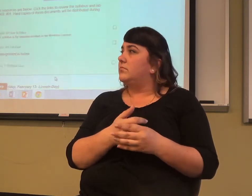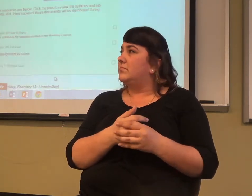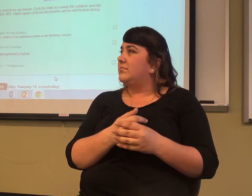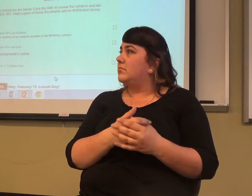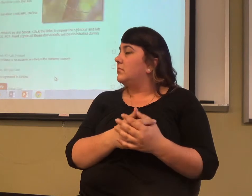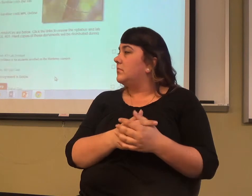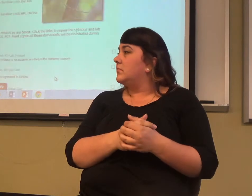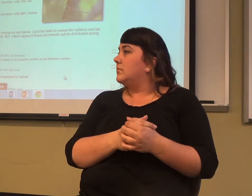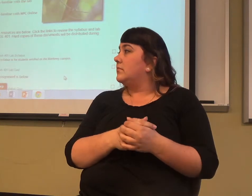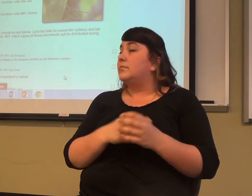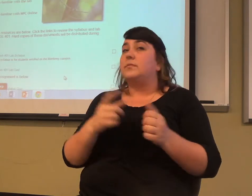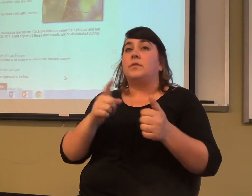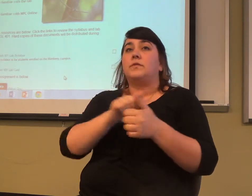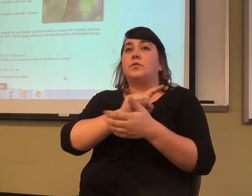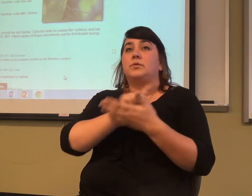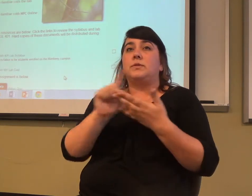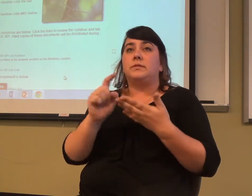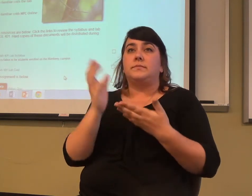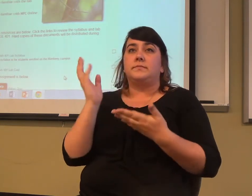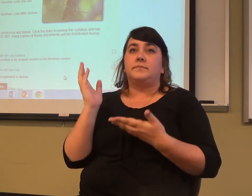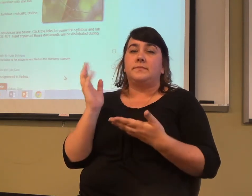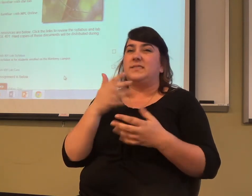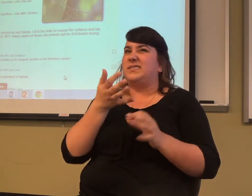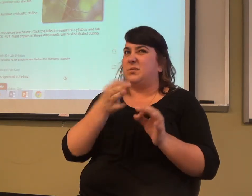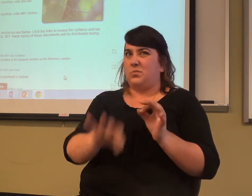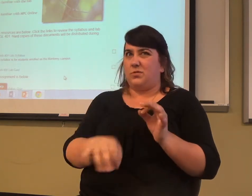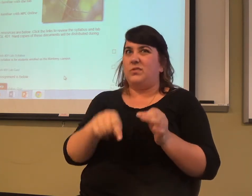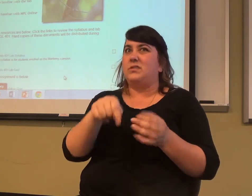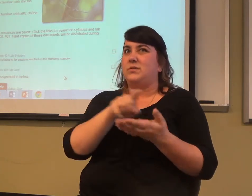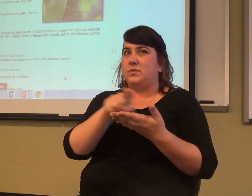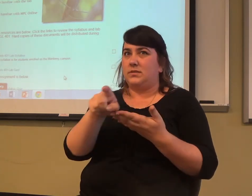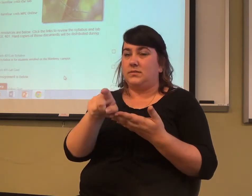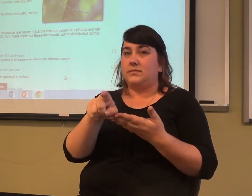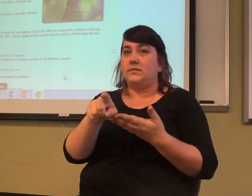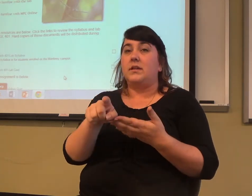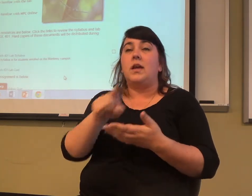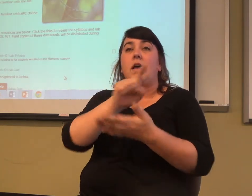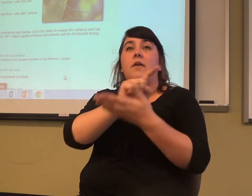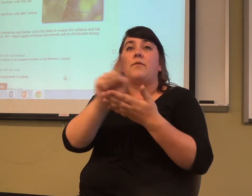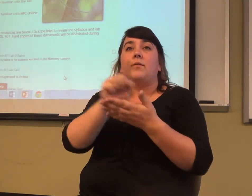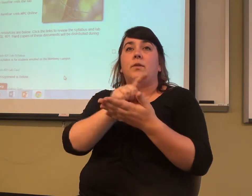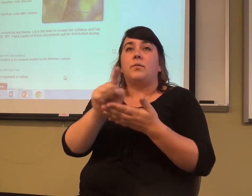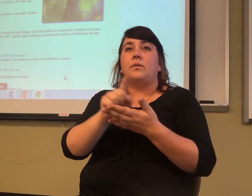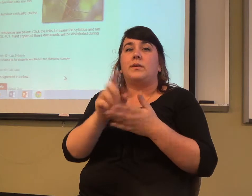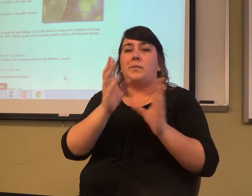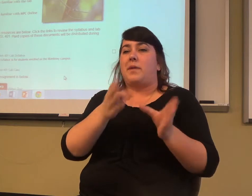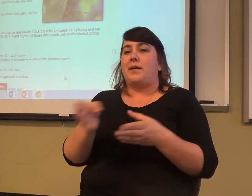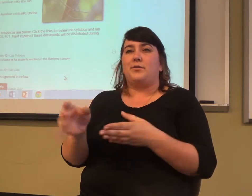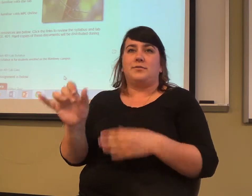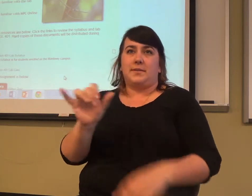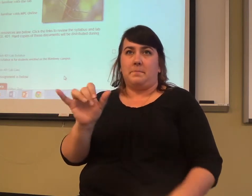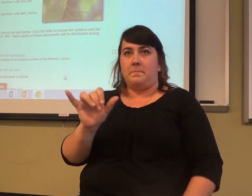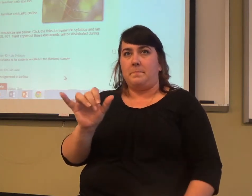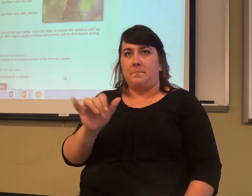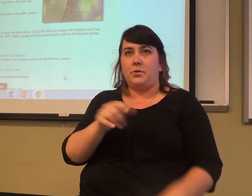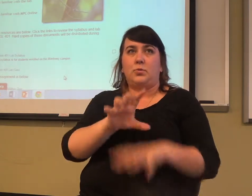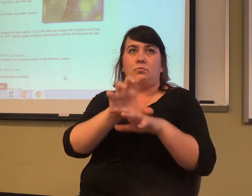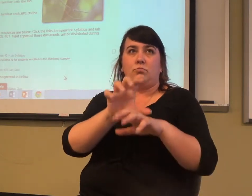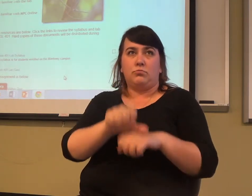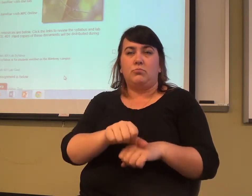Here's what the first week looks like. It's pretty simple for this week. Every week is going to have this same pattern, right? So once you get used to this pattern, you'll get used